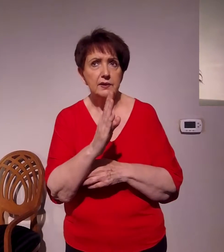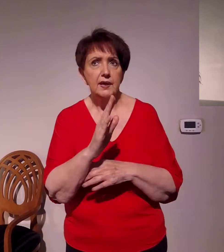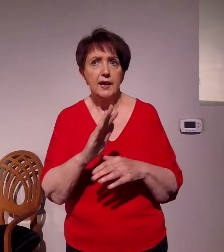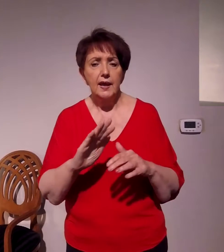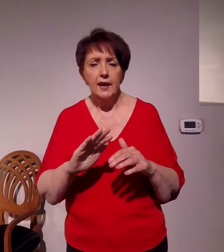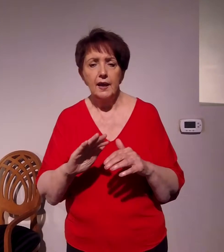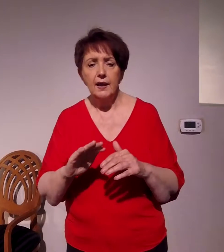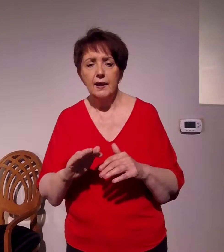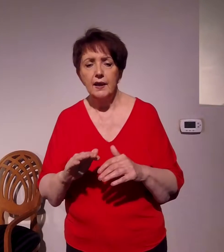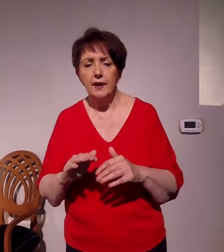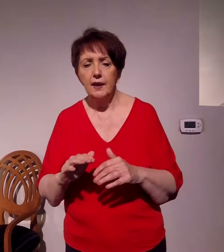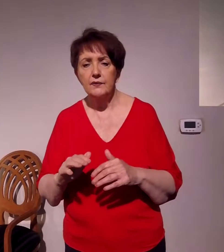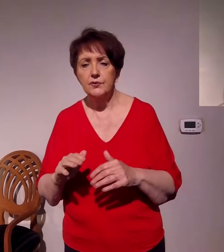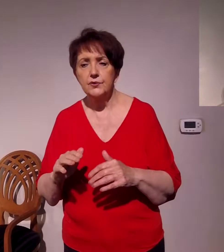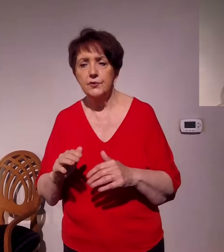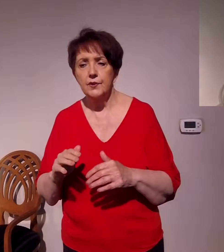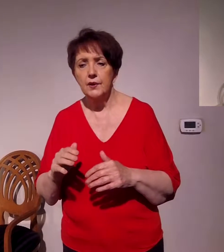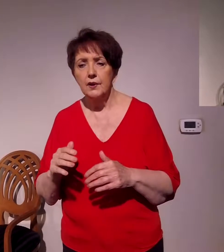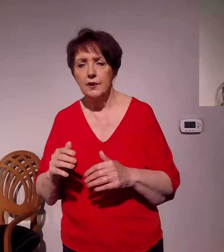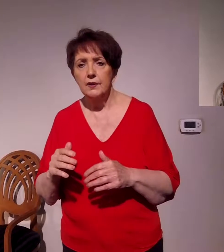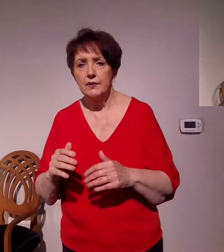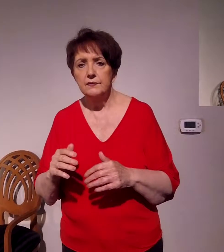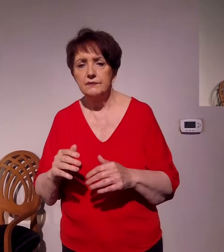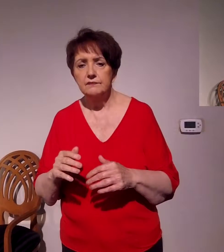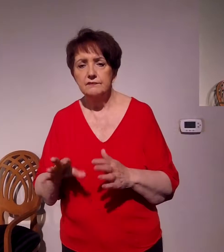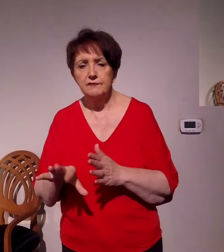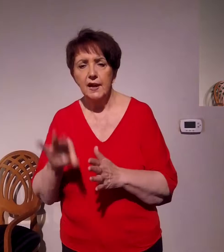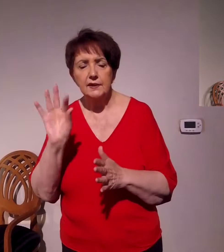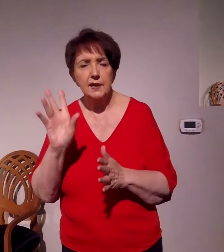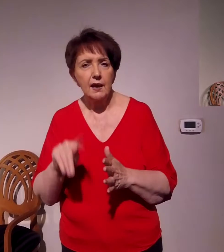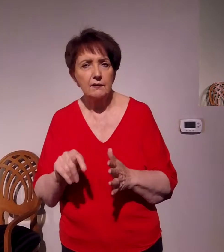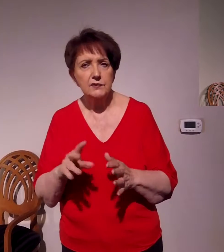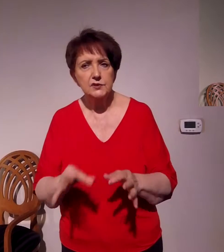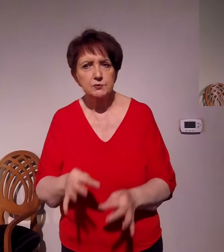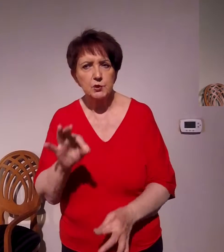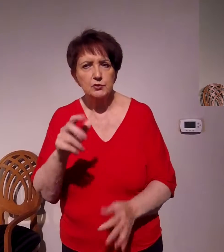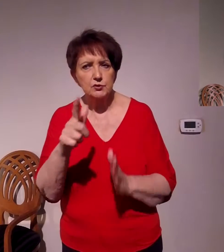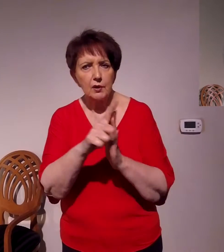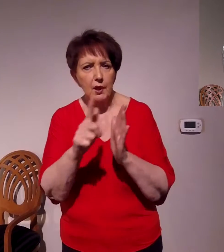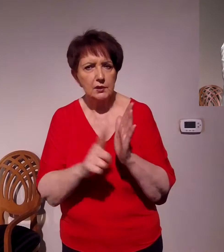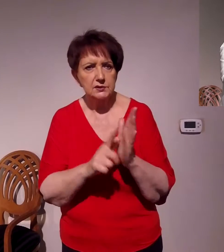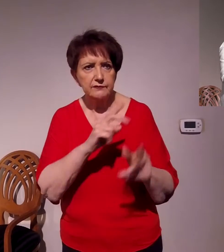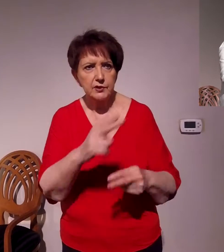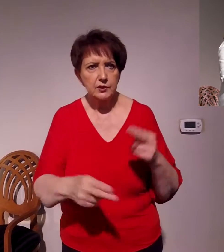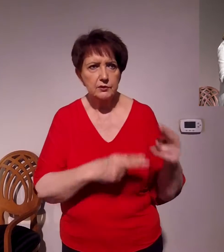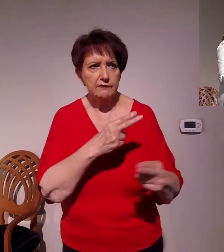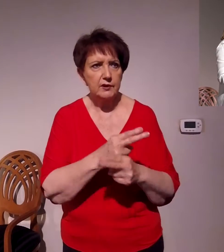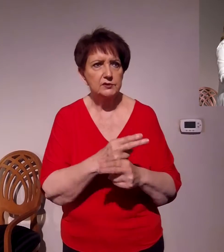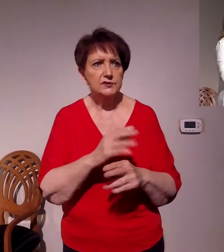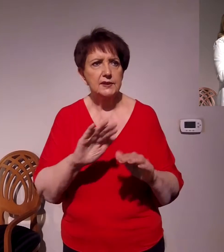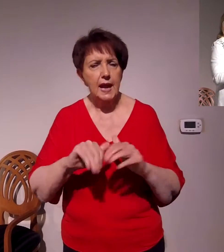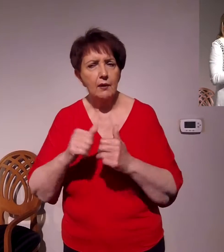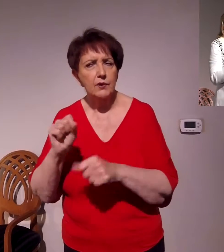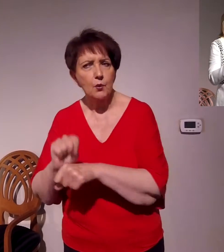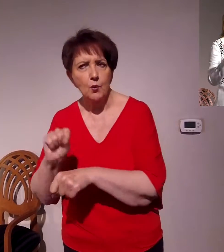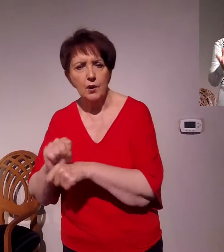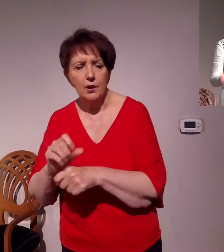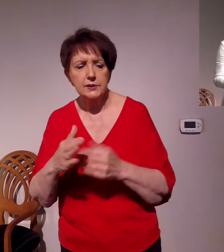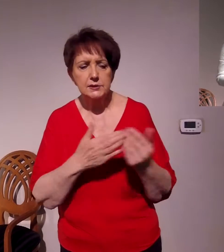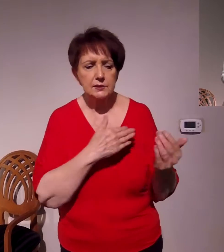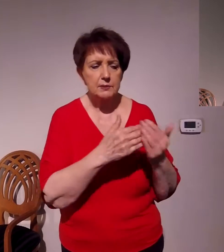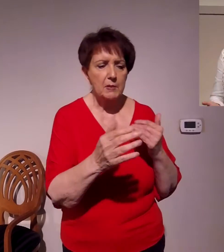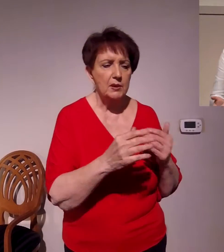who discover the spiritual laws of the universe and how they work, it doesn't